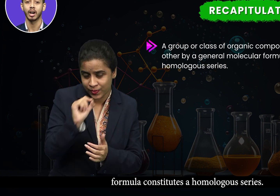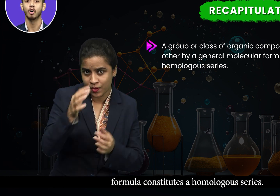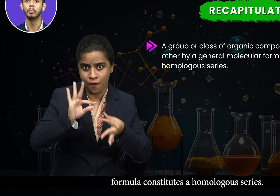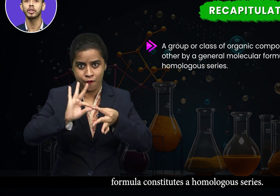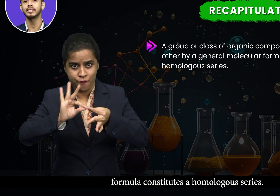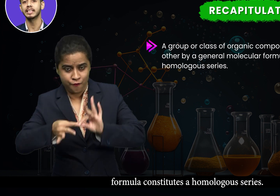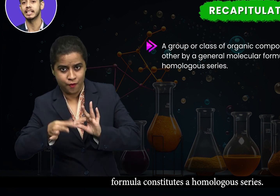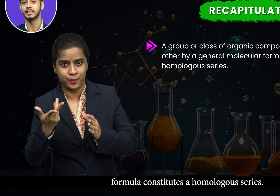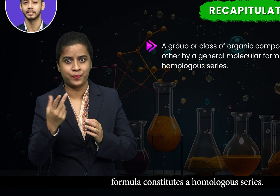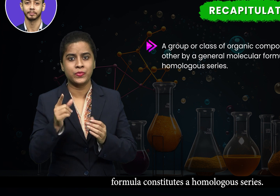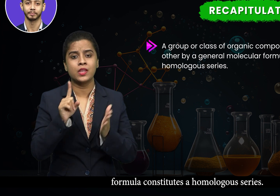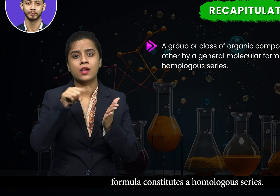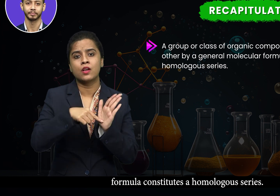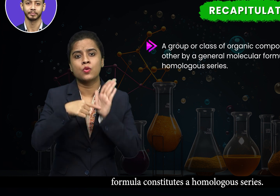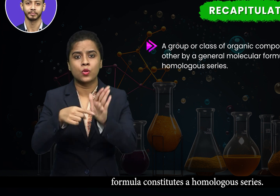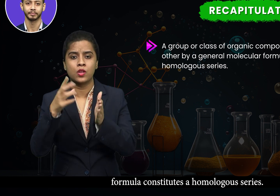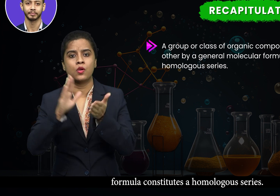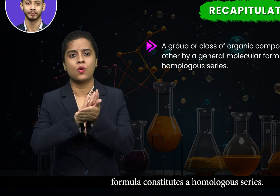constitutes a homologous series.